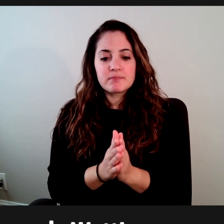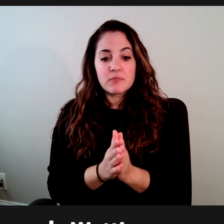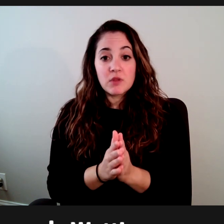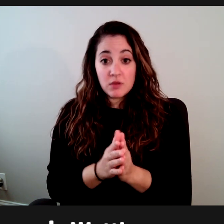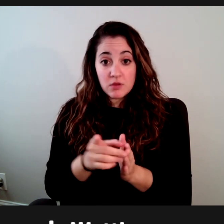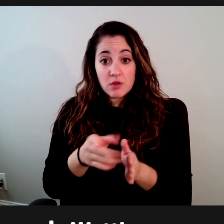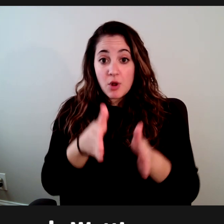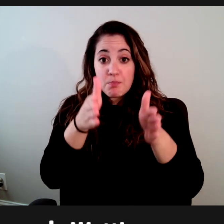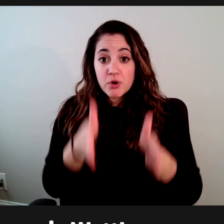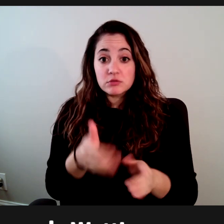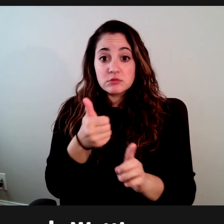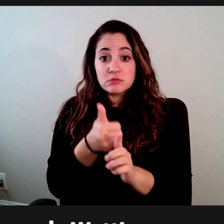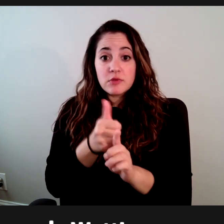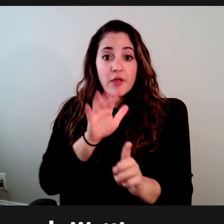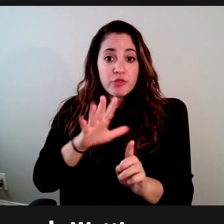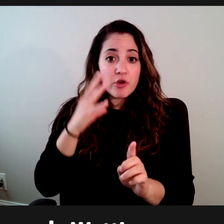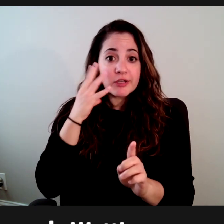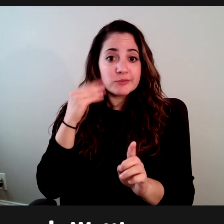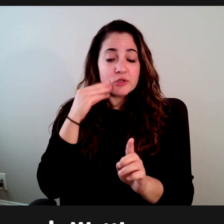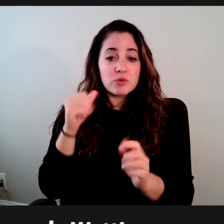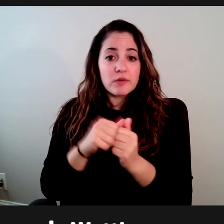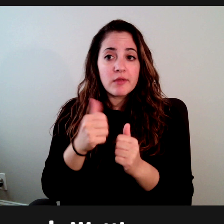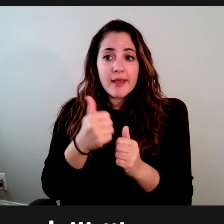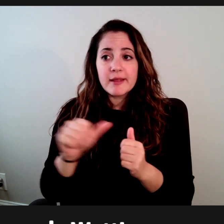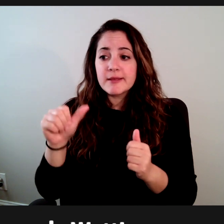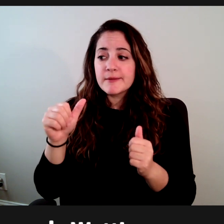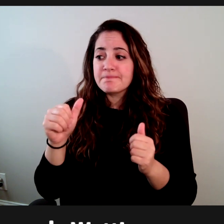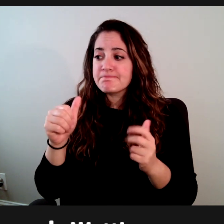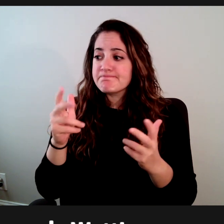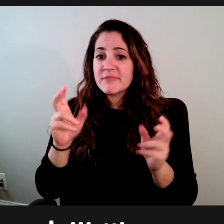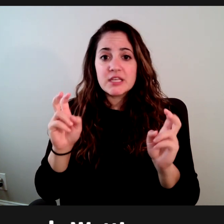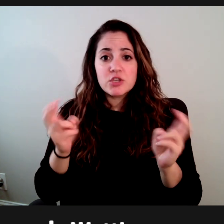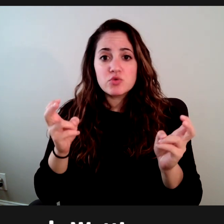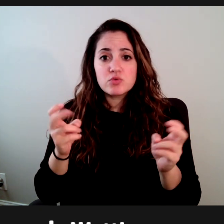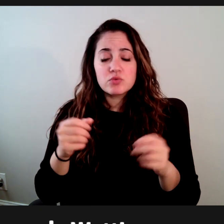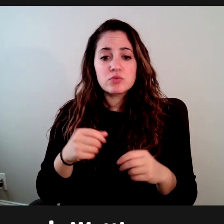really hold people where they are with whatever